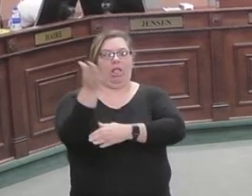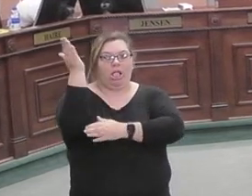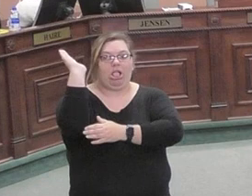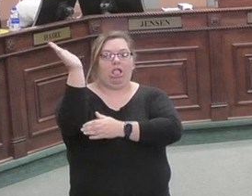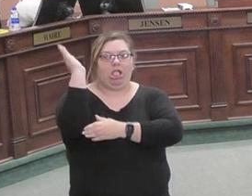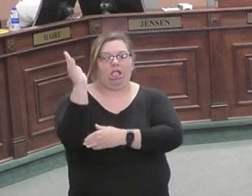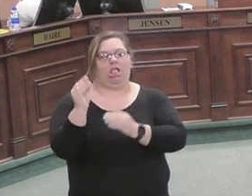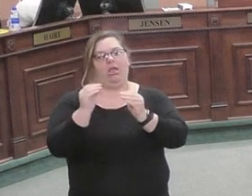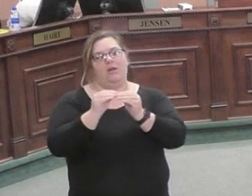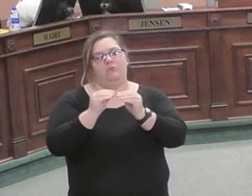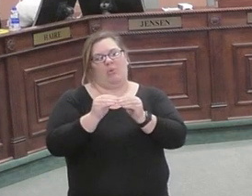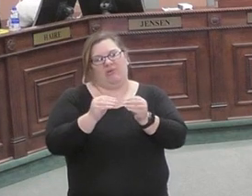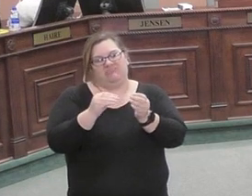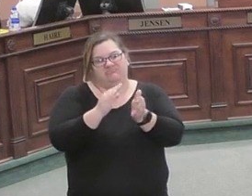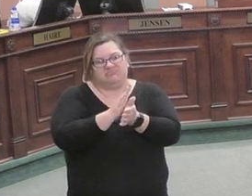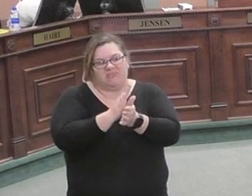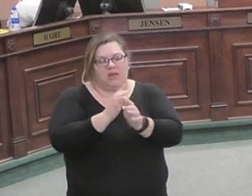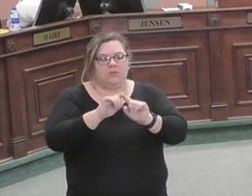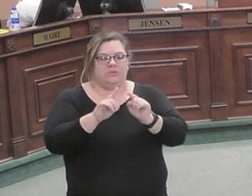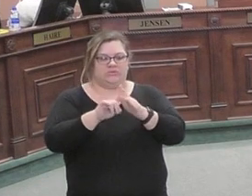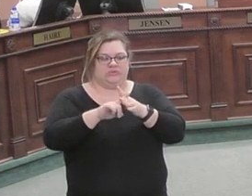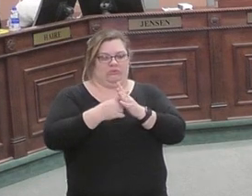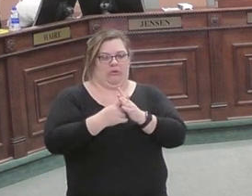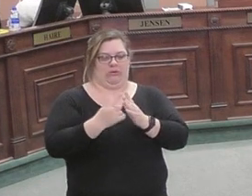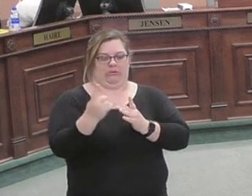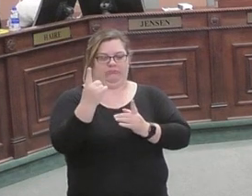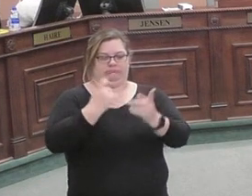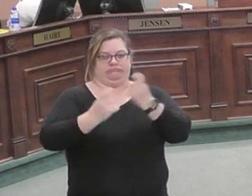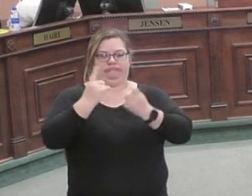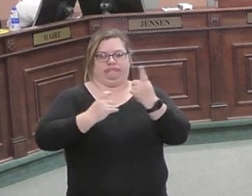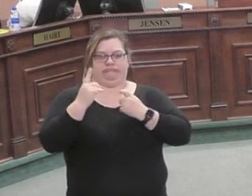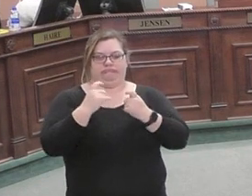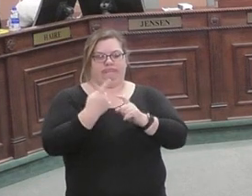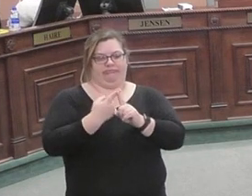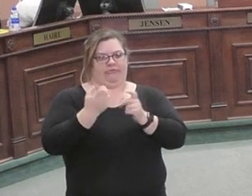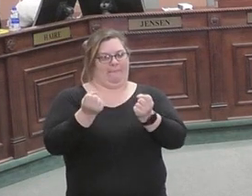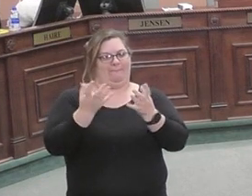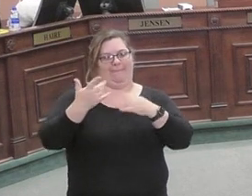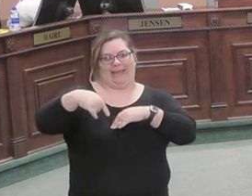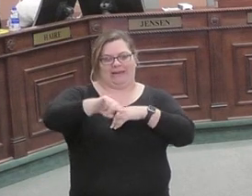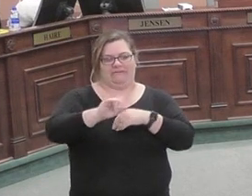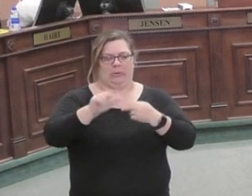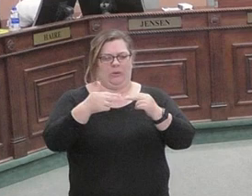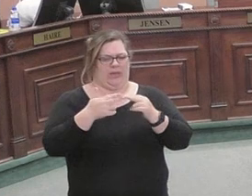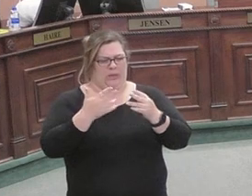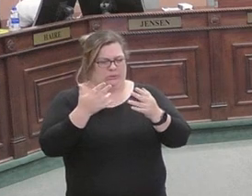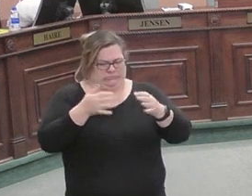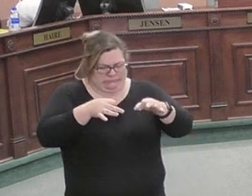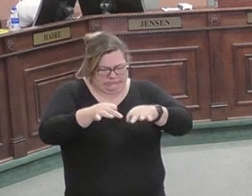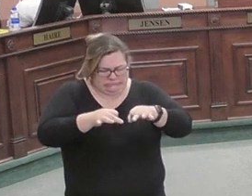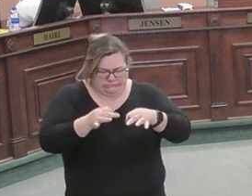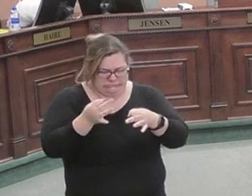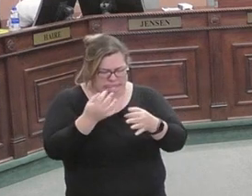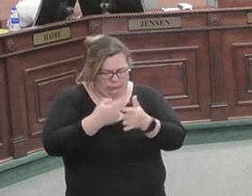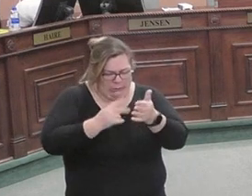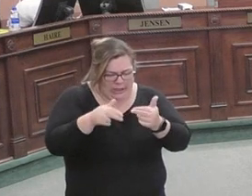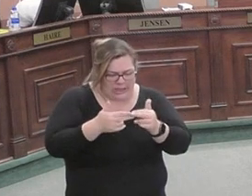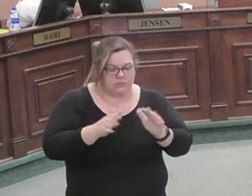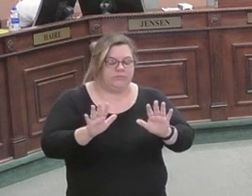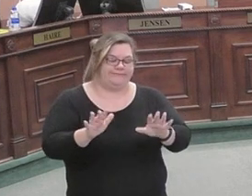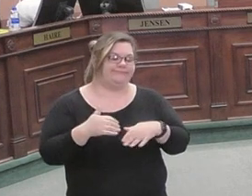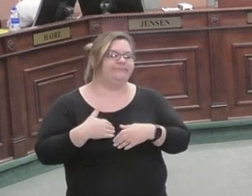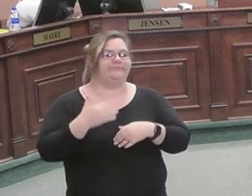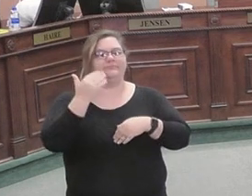press release, but then I started to get several inquiries from many of you about the direction. As you know, COVID-19 is a